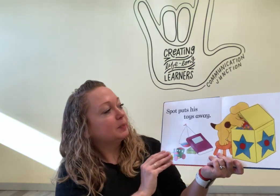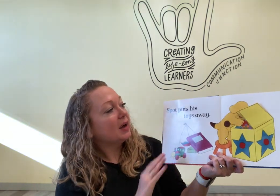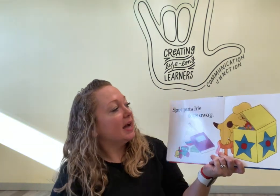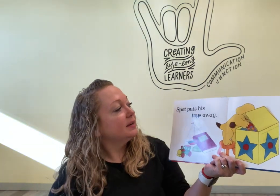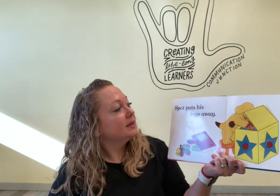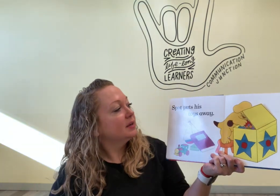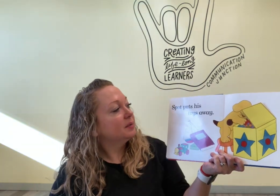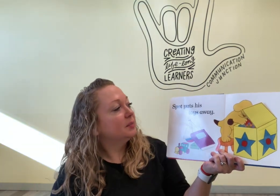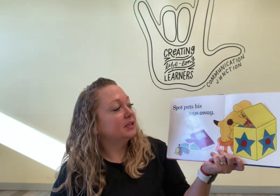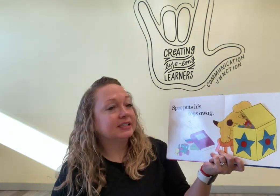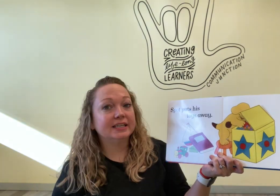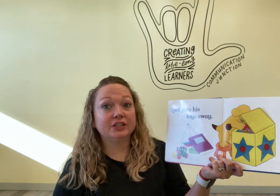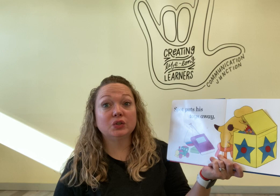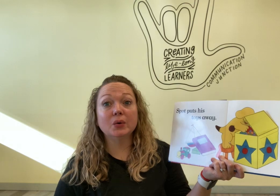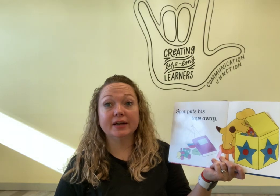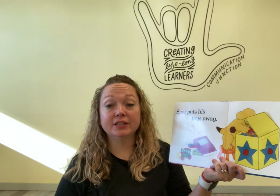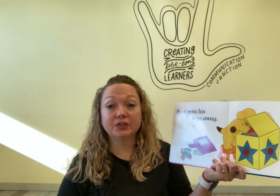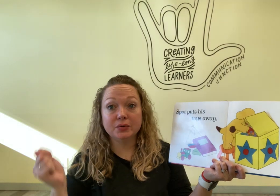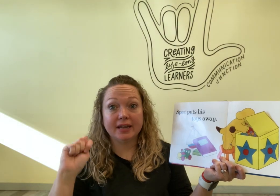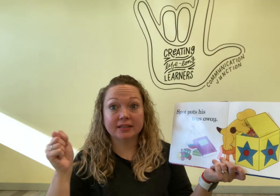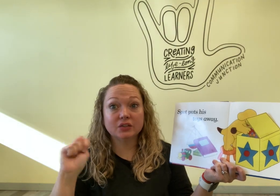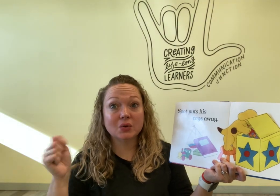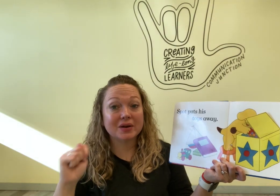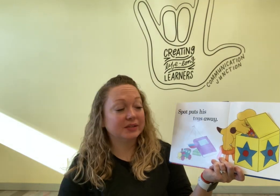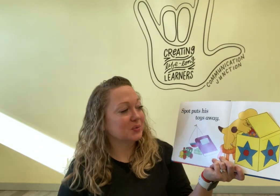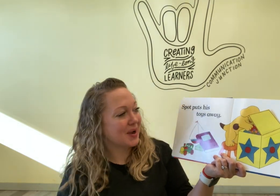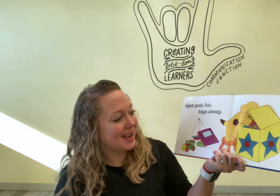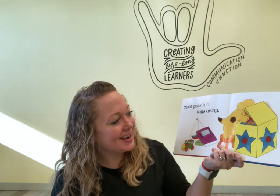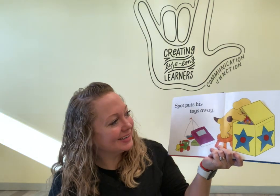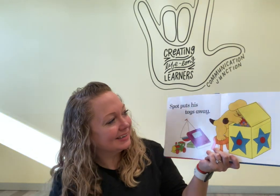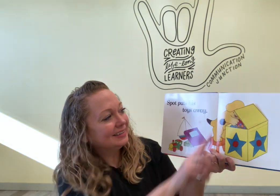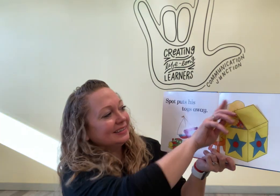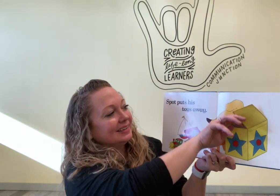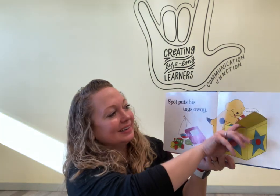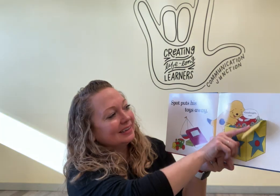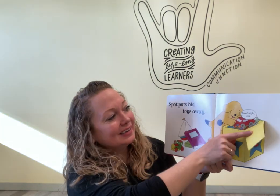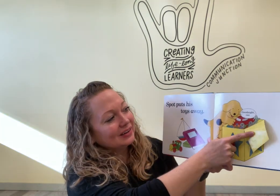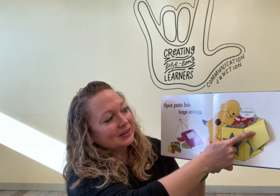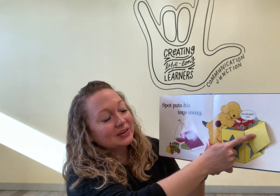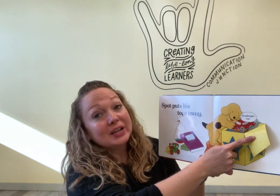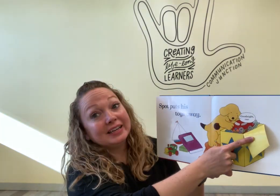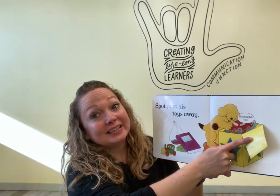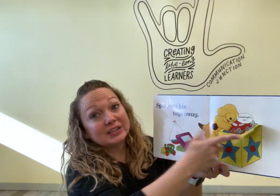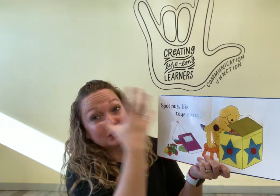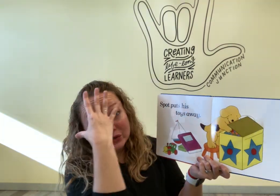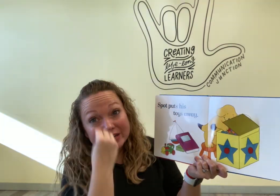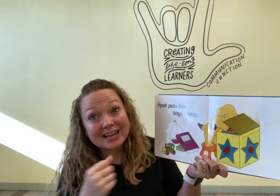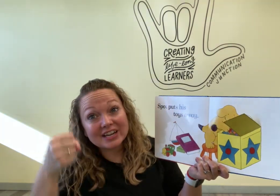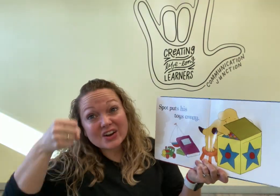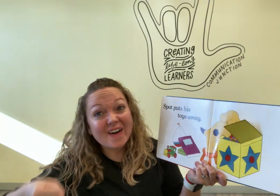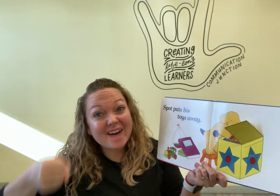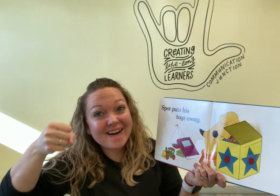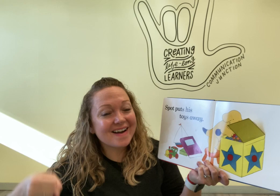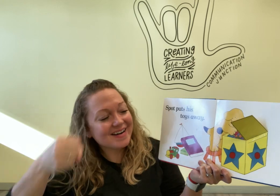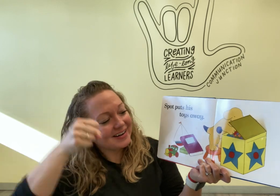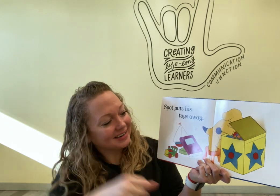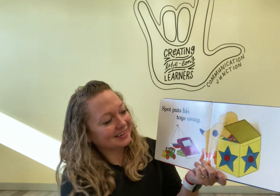Spot puts his toys, 2 hands, toys away, and he says, good night, car.